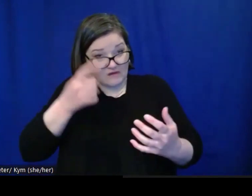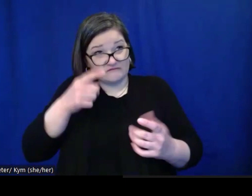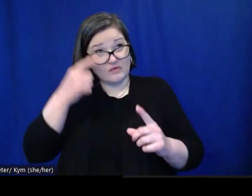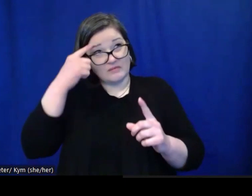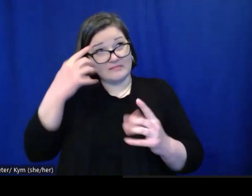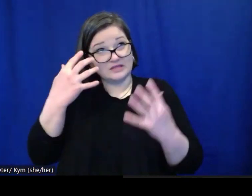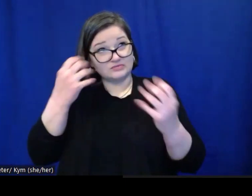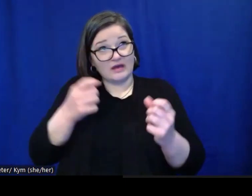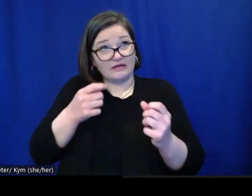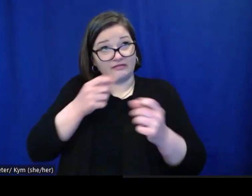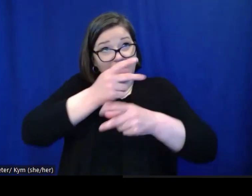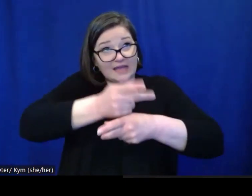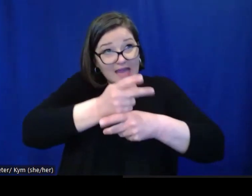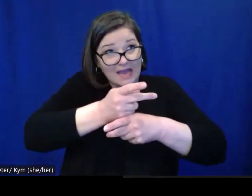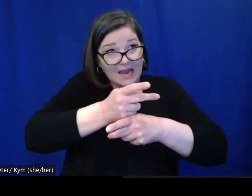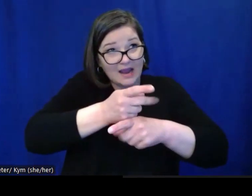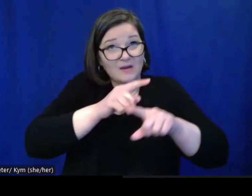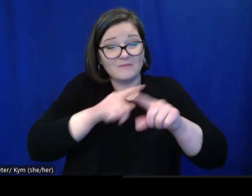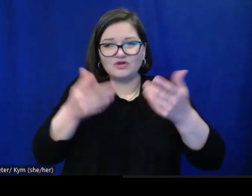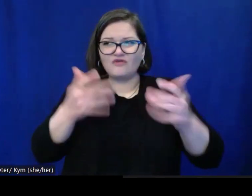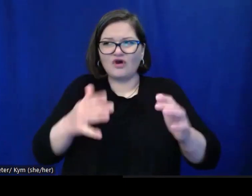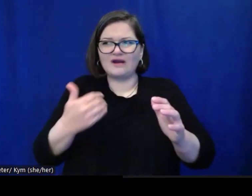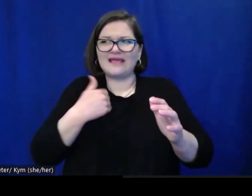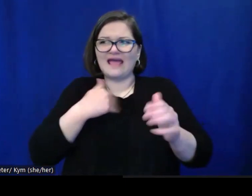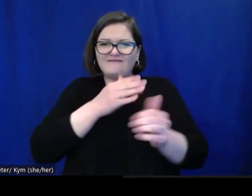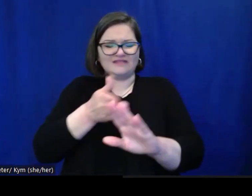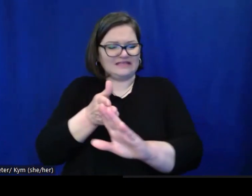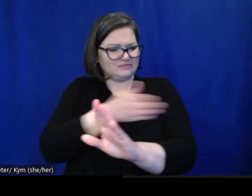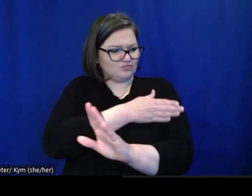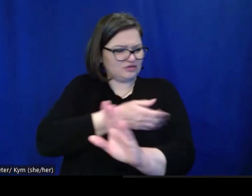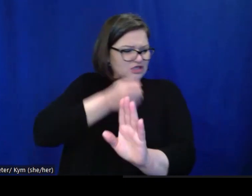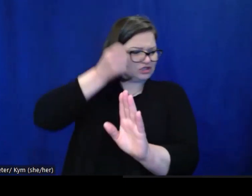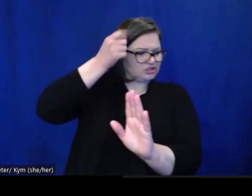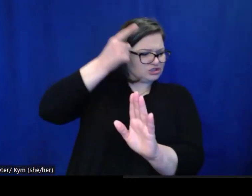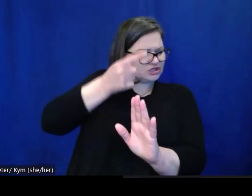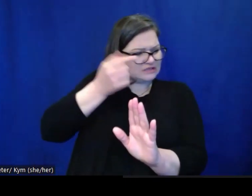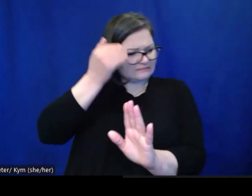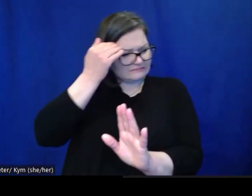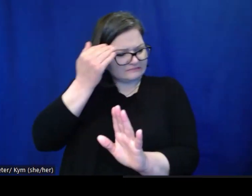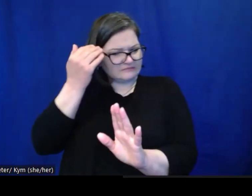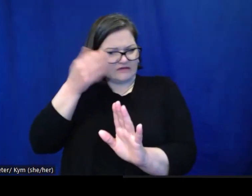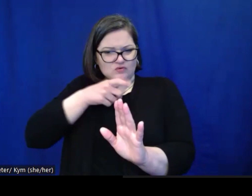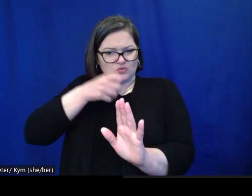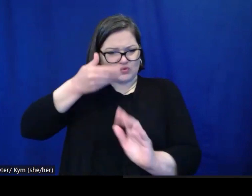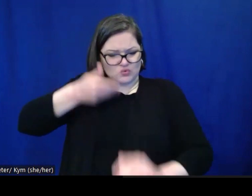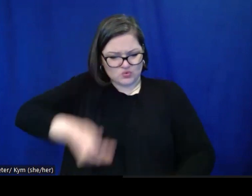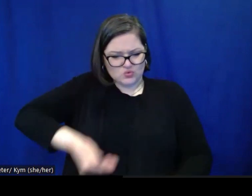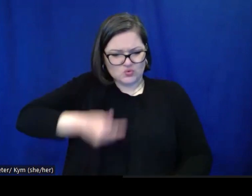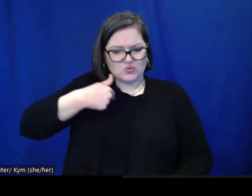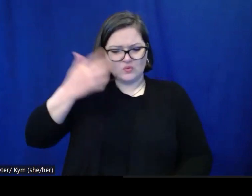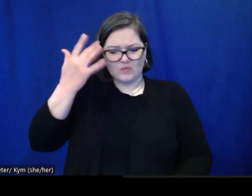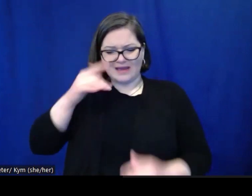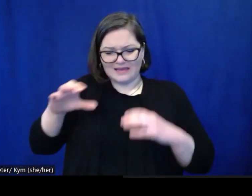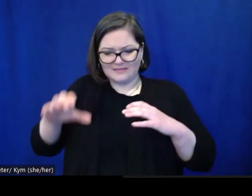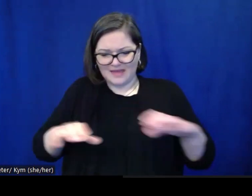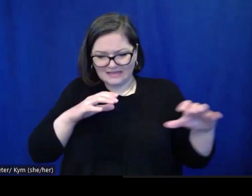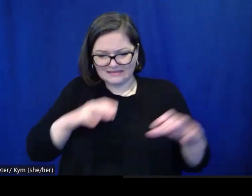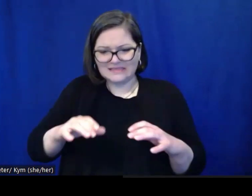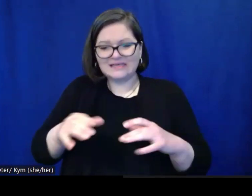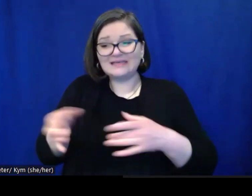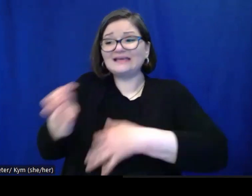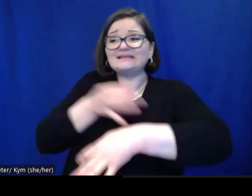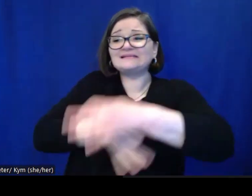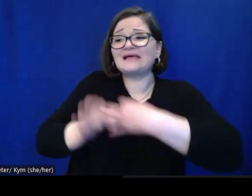preconceived notions about who you are and why you're acting the way you are acting, instead of folks